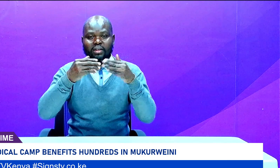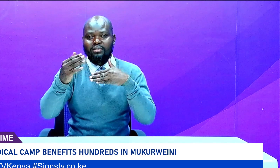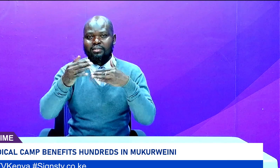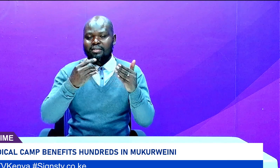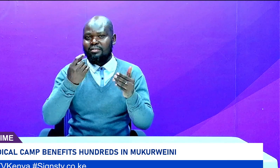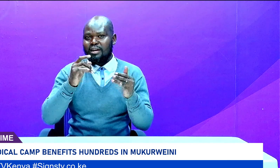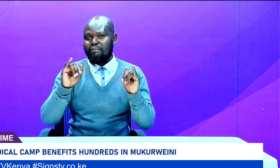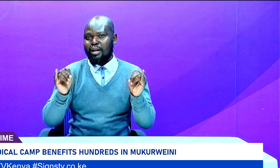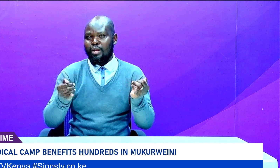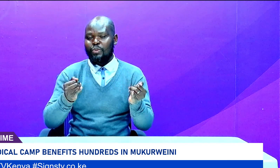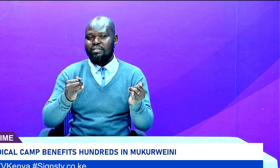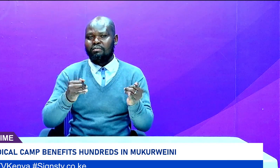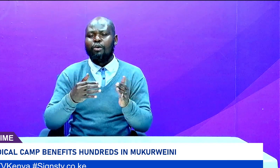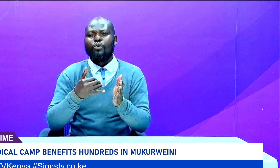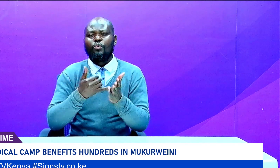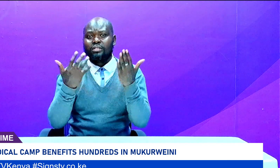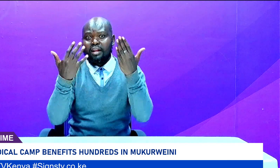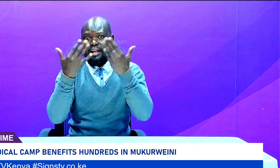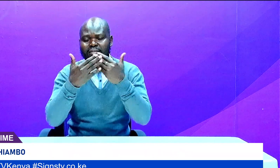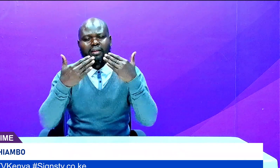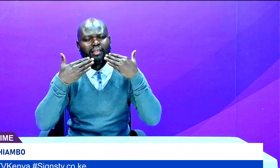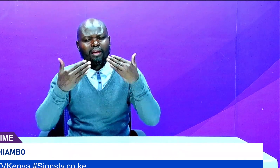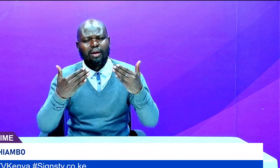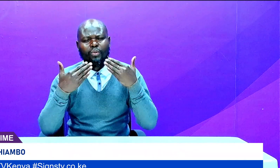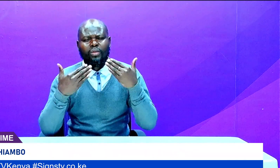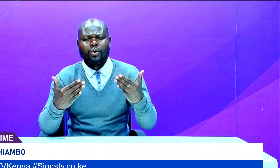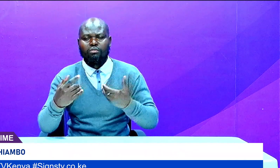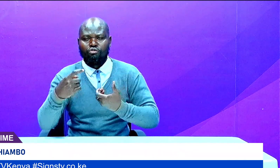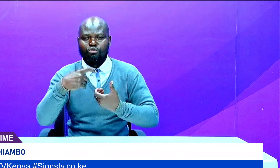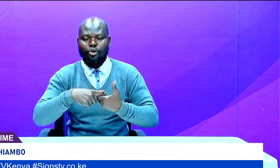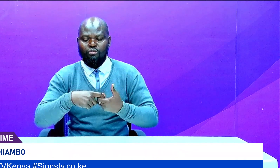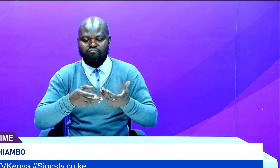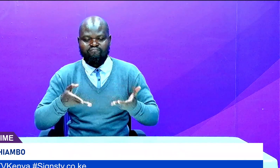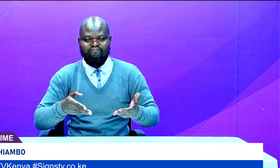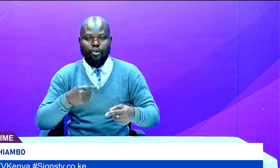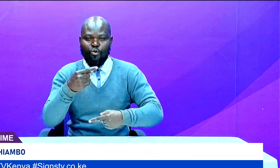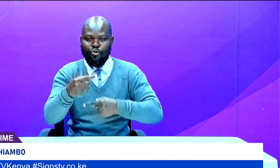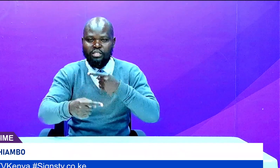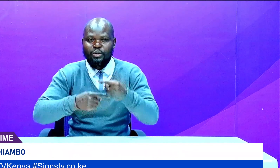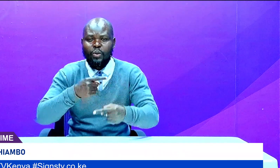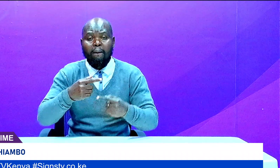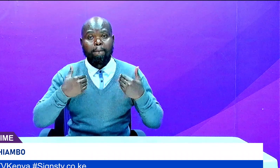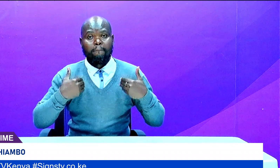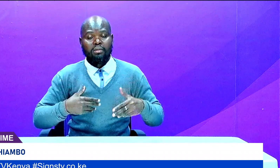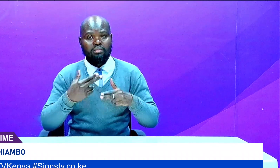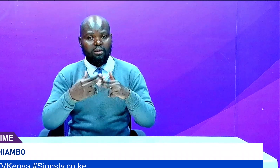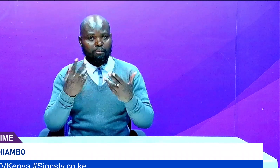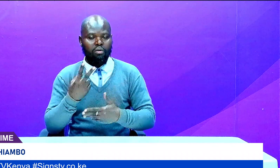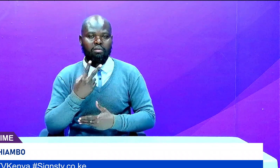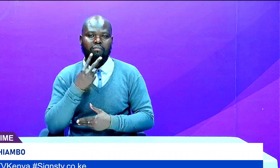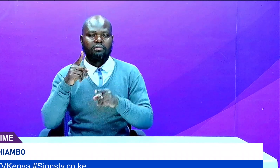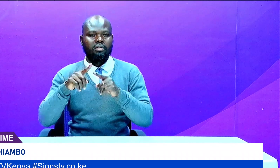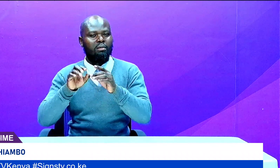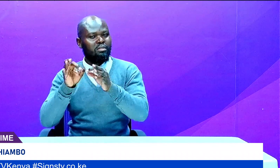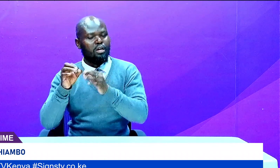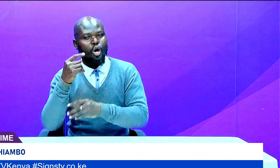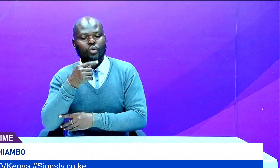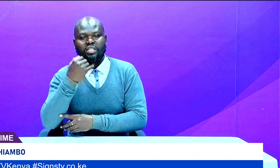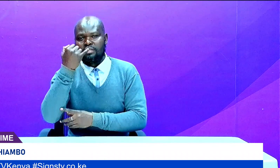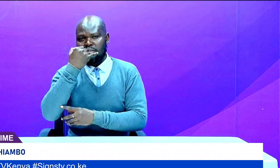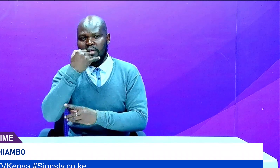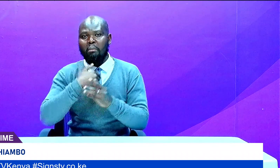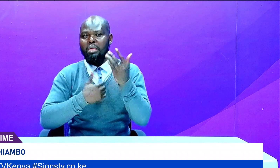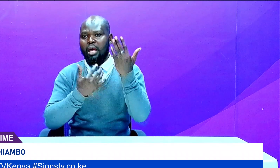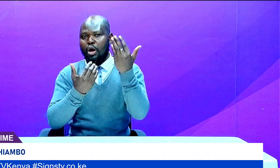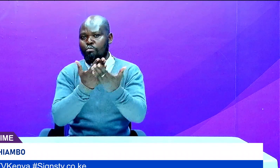That's all we had prepared for you, our viewers here at Science TV. Thank you for joining me,